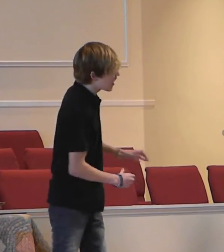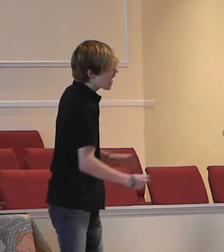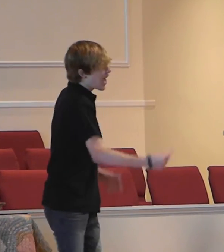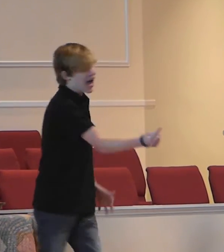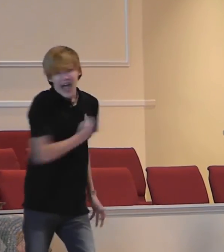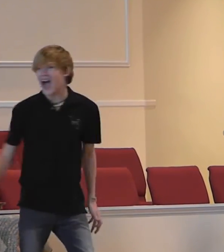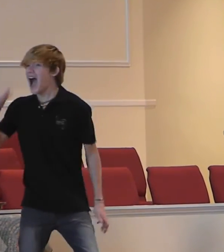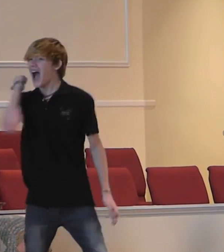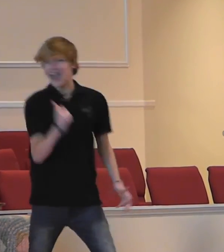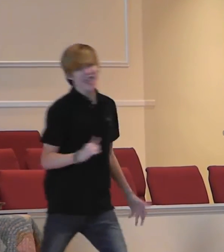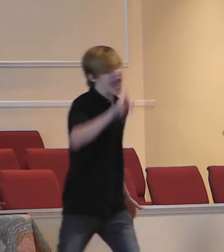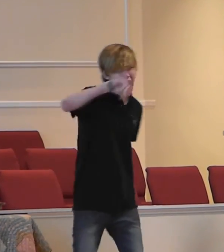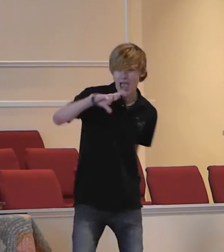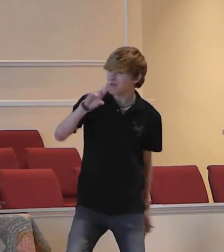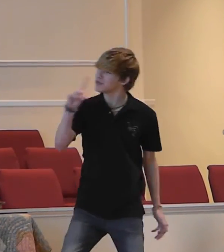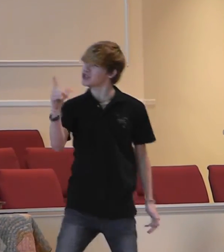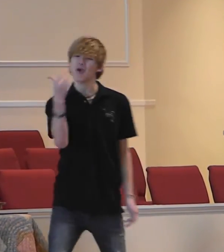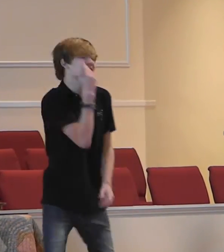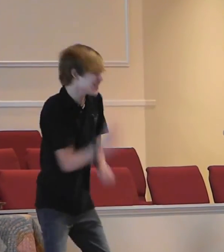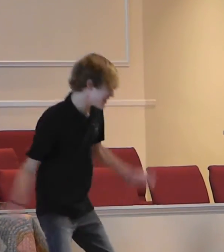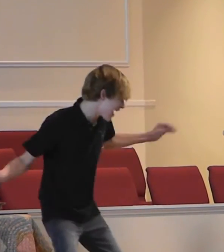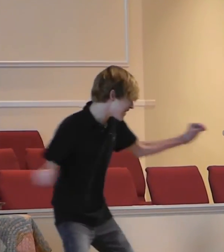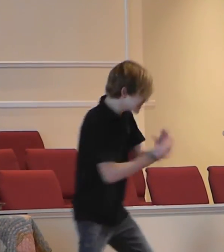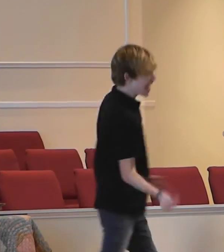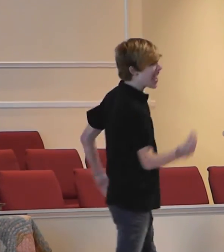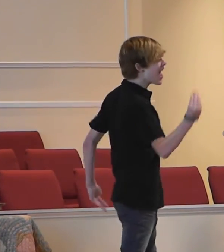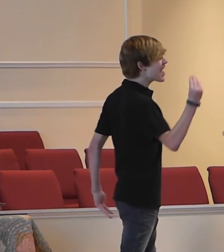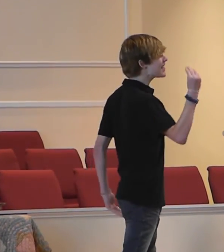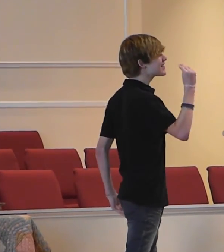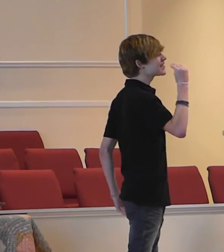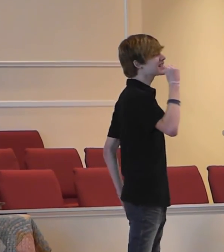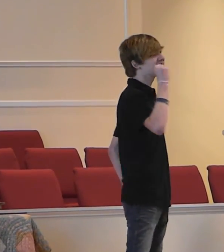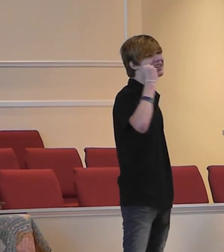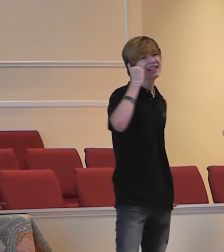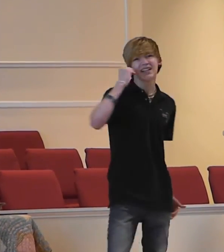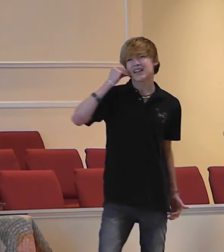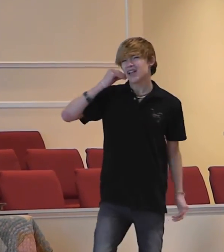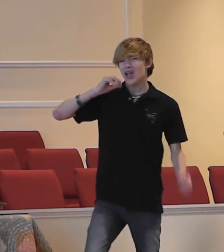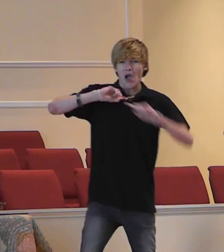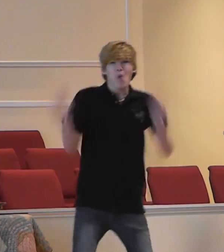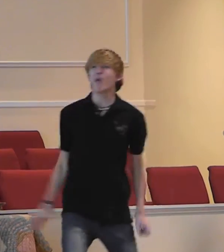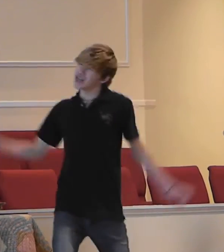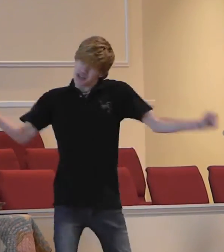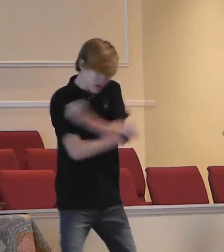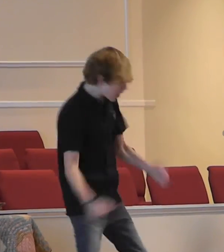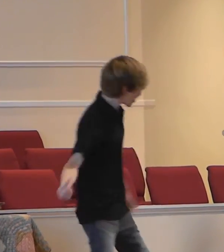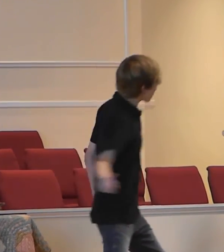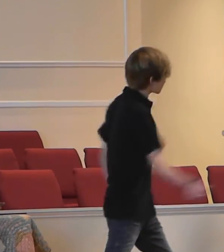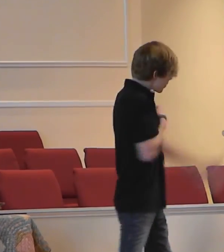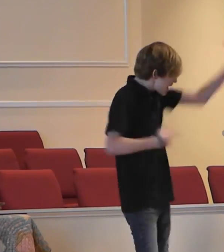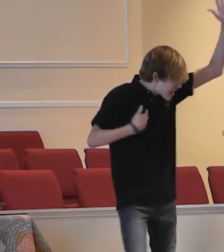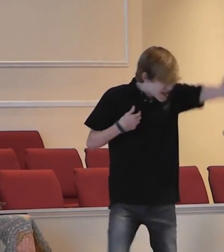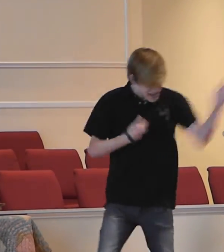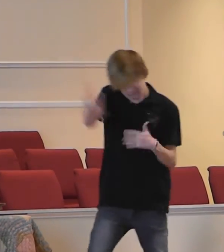I am the nail in But you love me